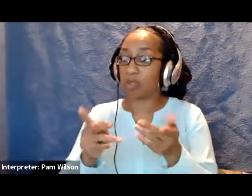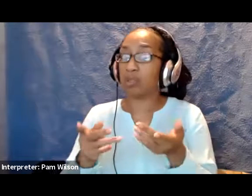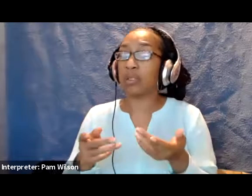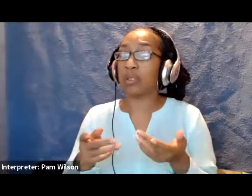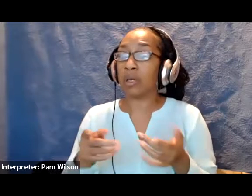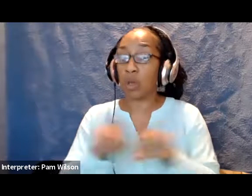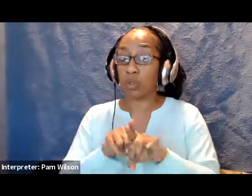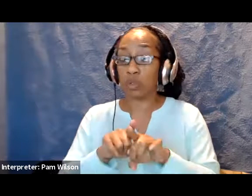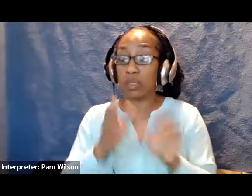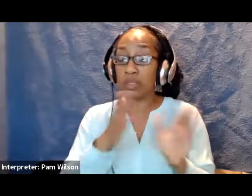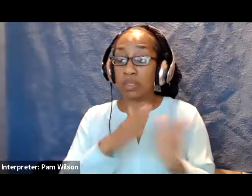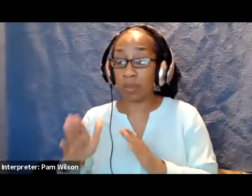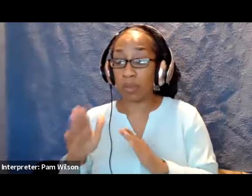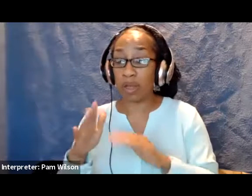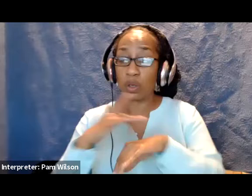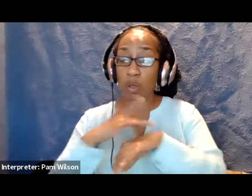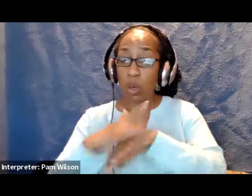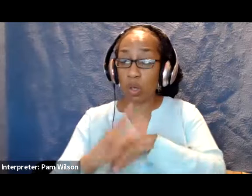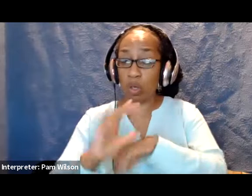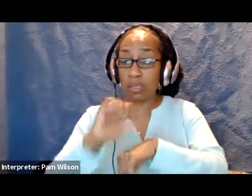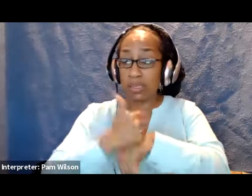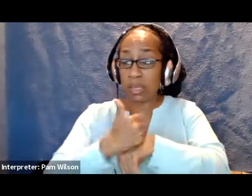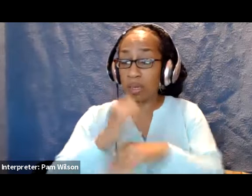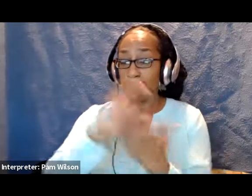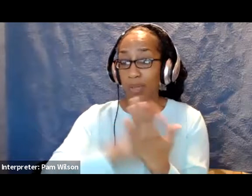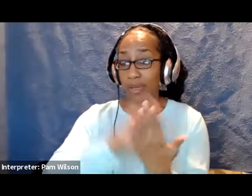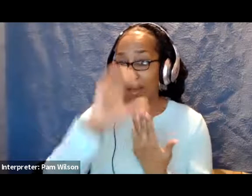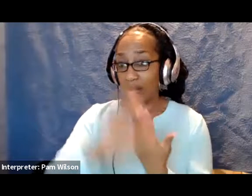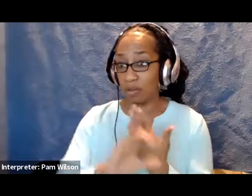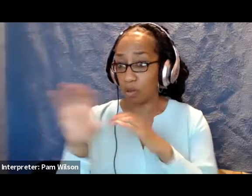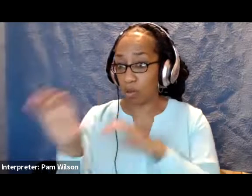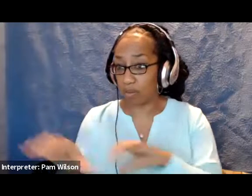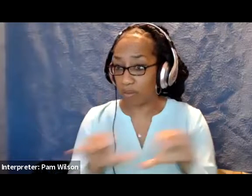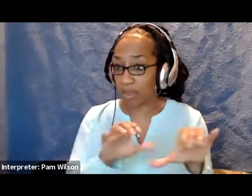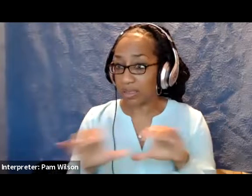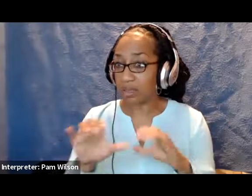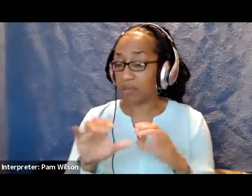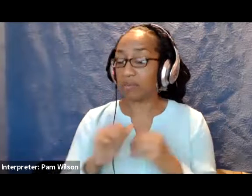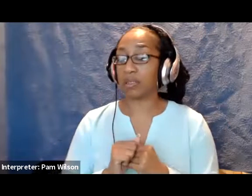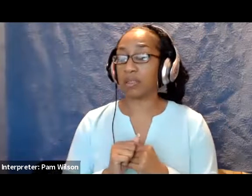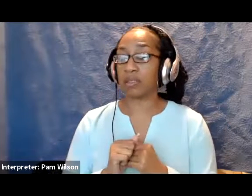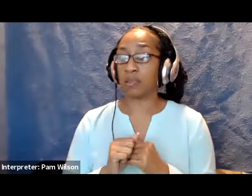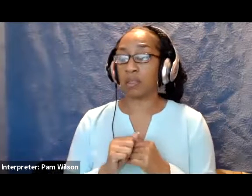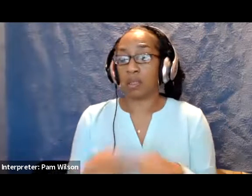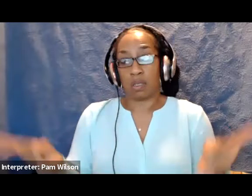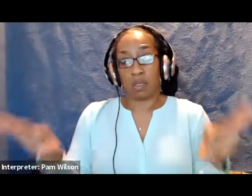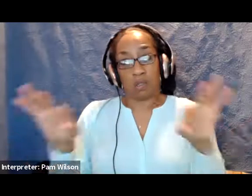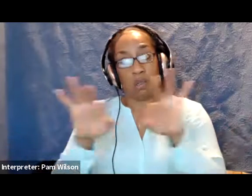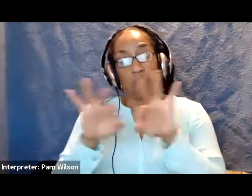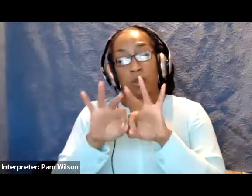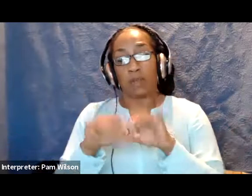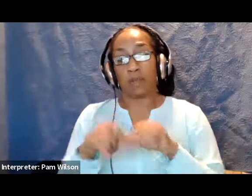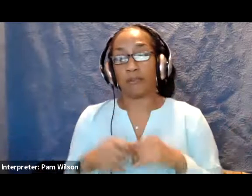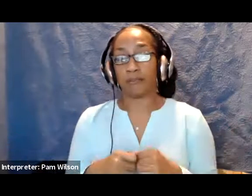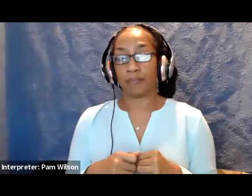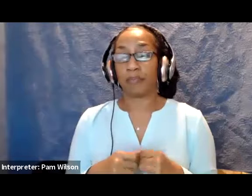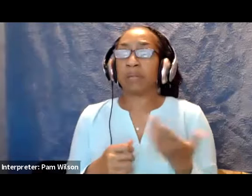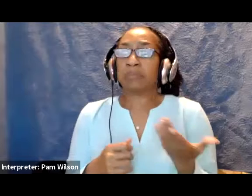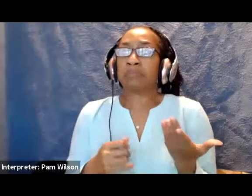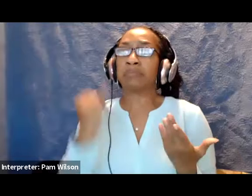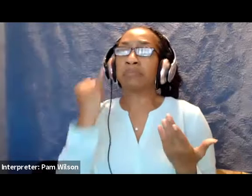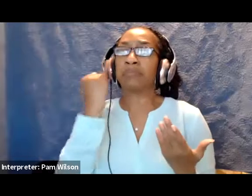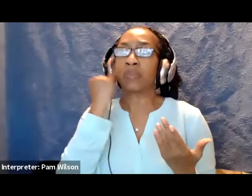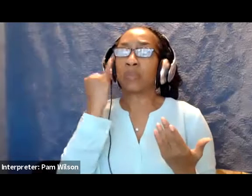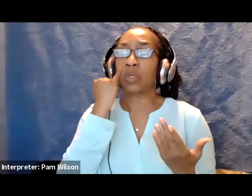a calendar of any of your activities. This is really important. One of the things is say I'm planning an